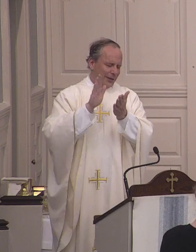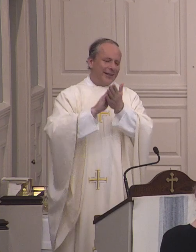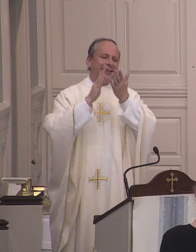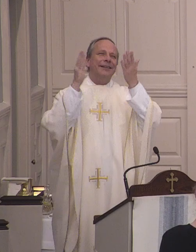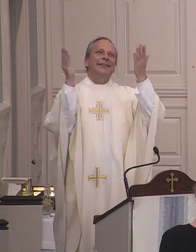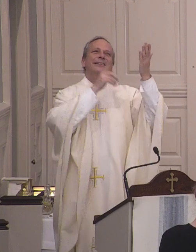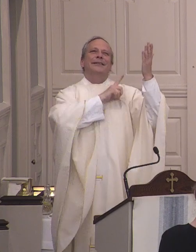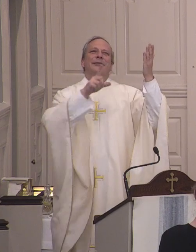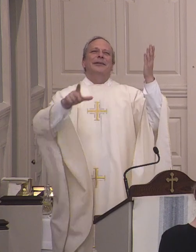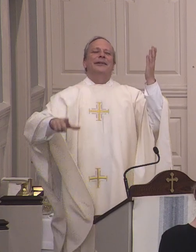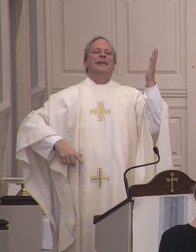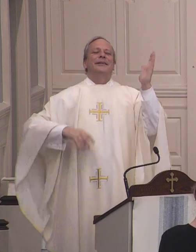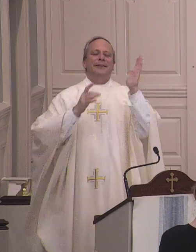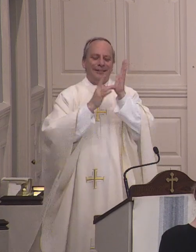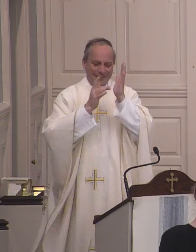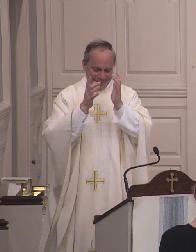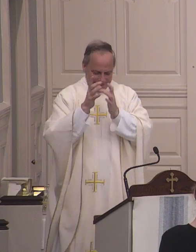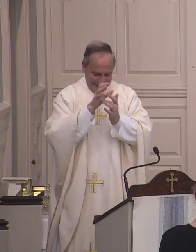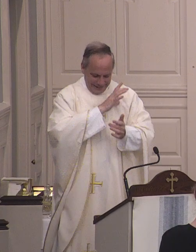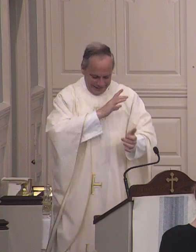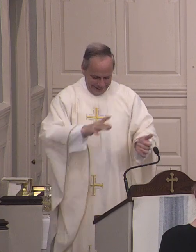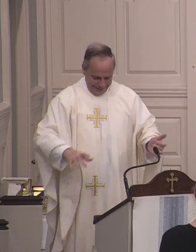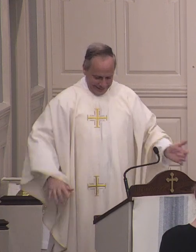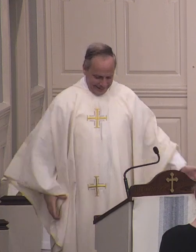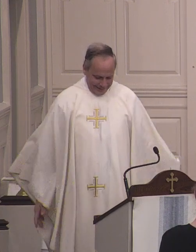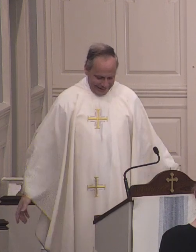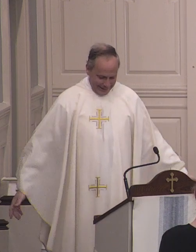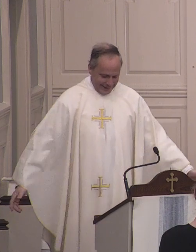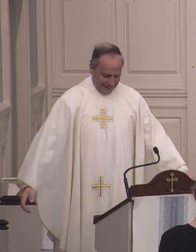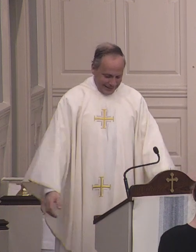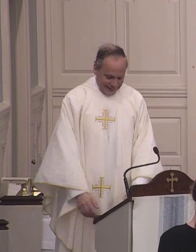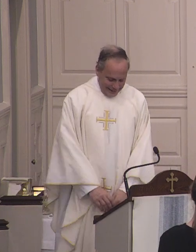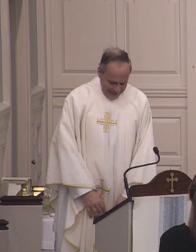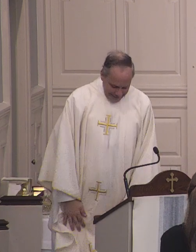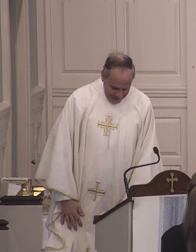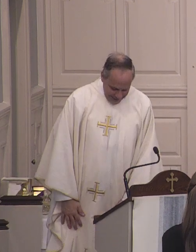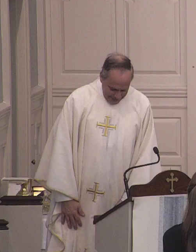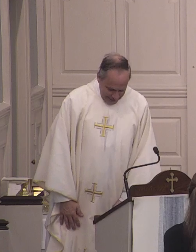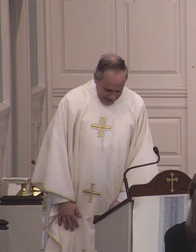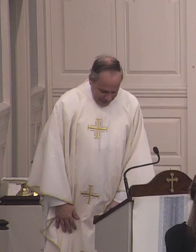Gospel of the Lord. Praise to you, Lord Jesus Christ.